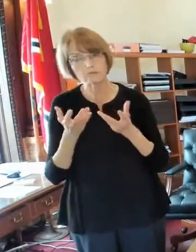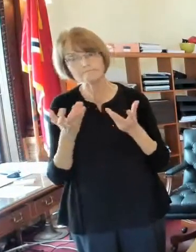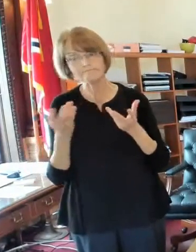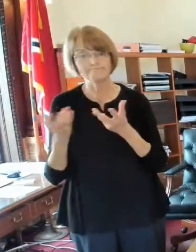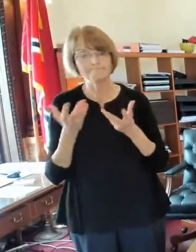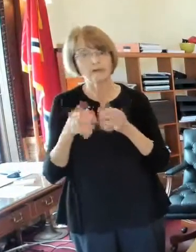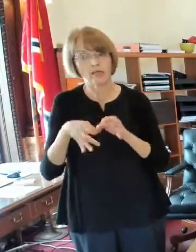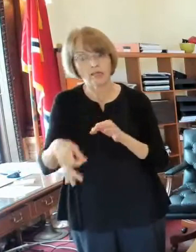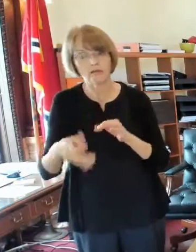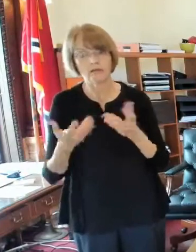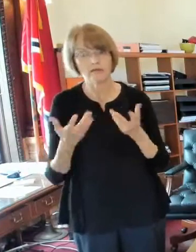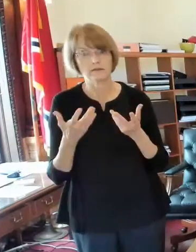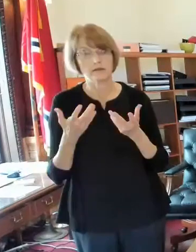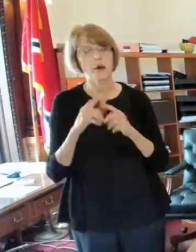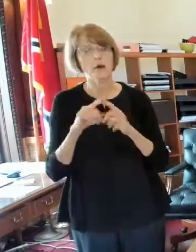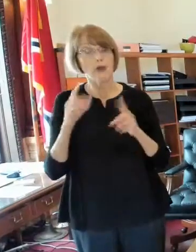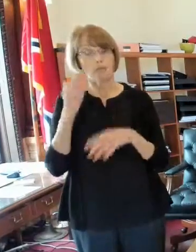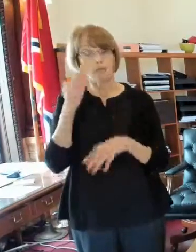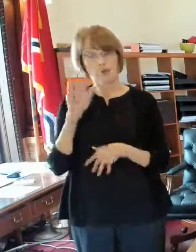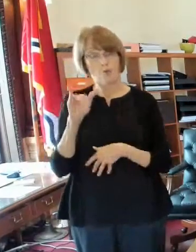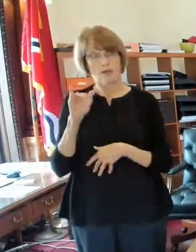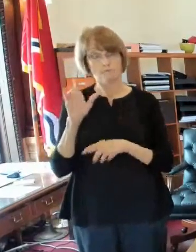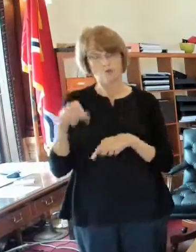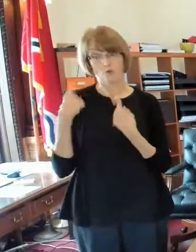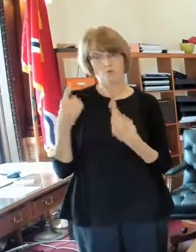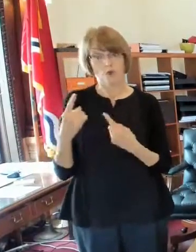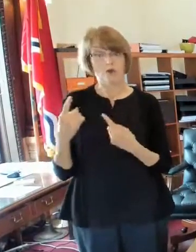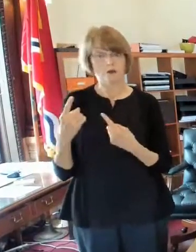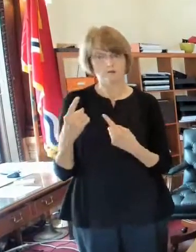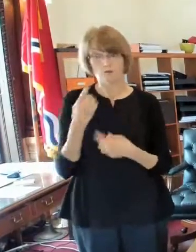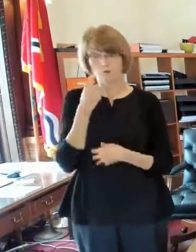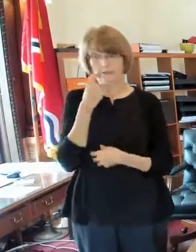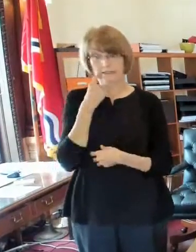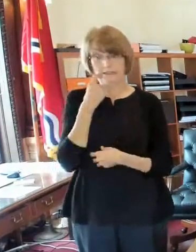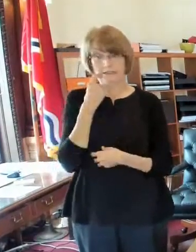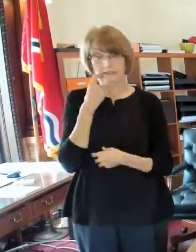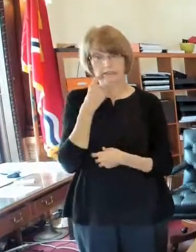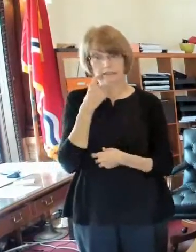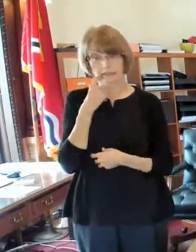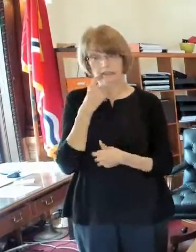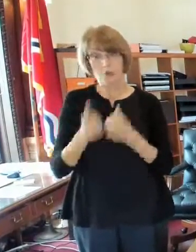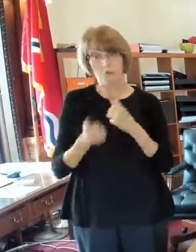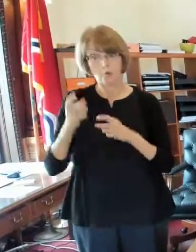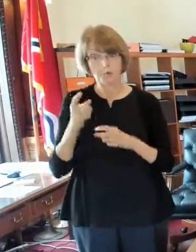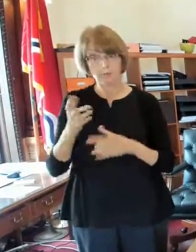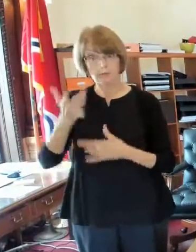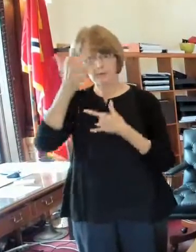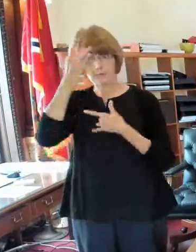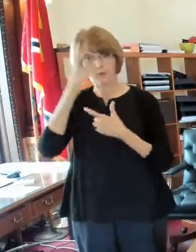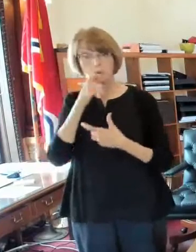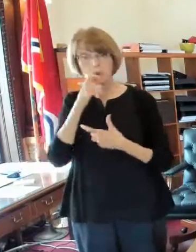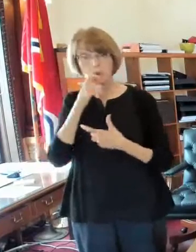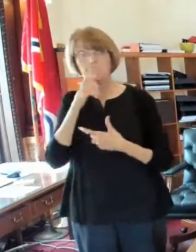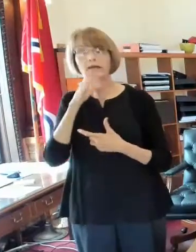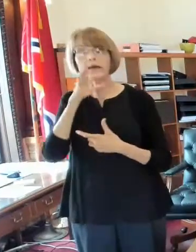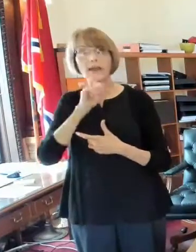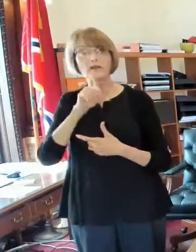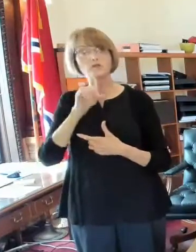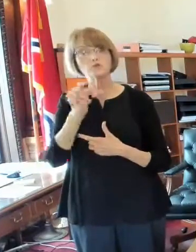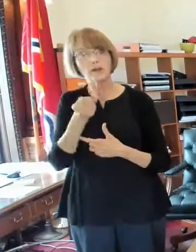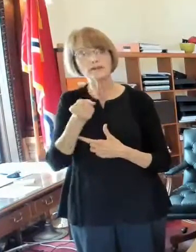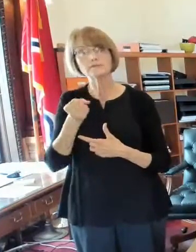are getting are primarily among young people, 20s and 30s. So that's the reason. Question from